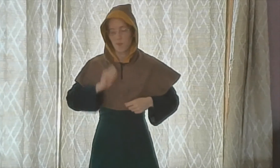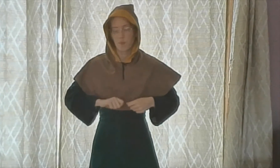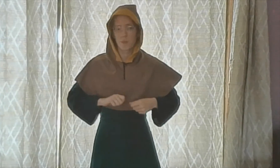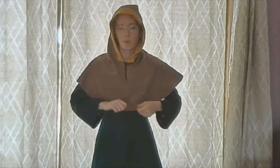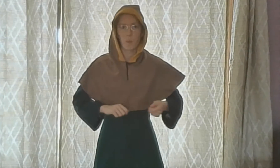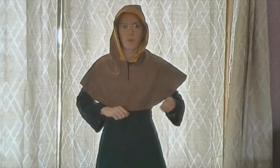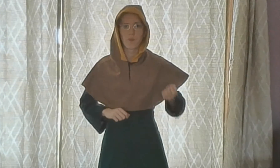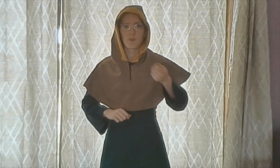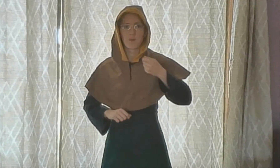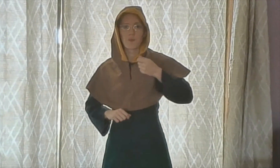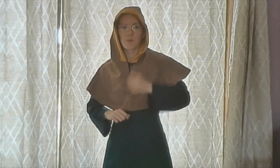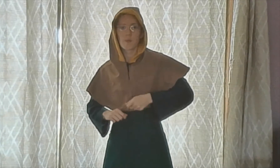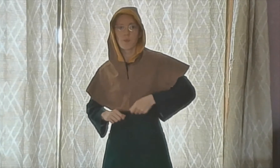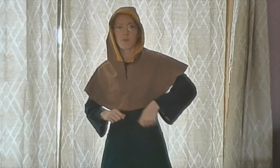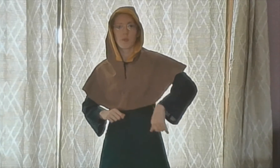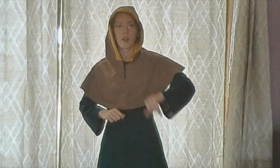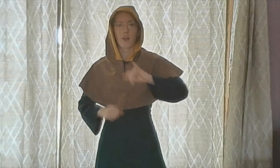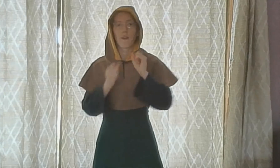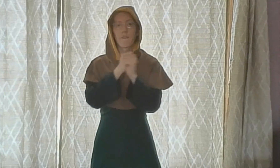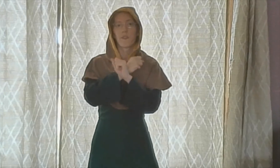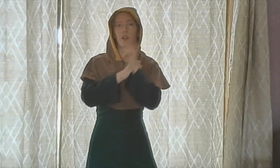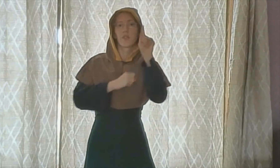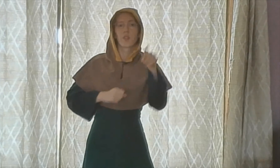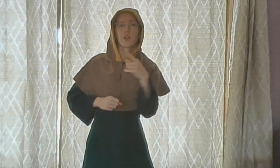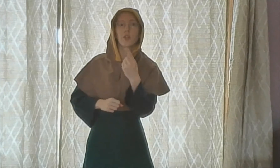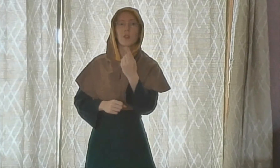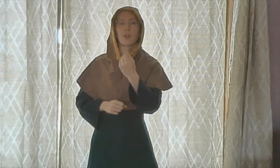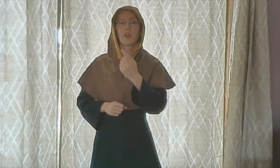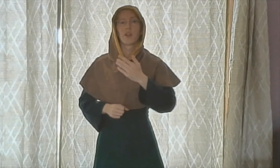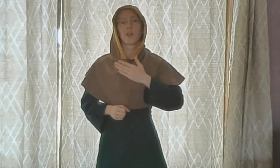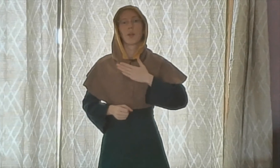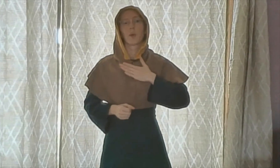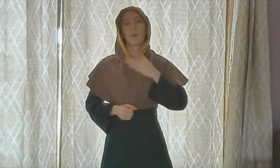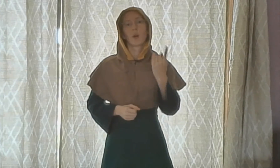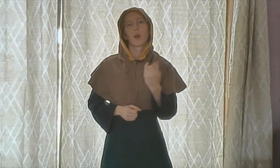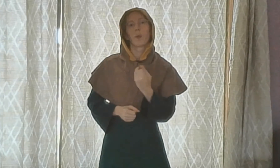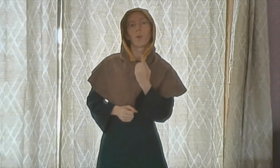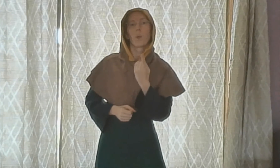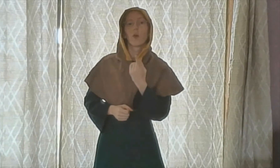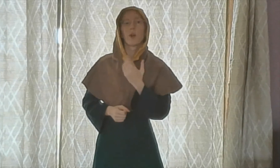I fight for you, my one